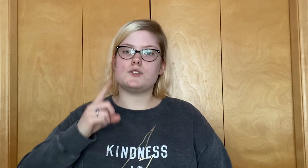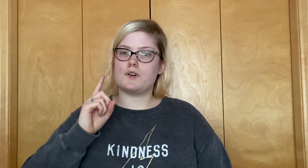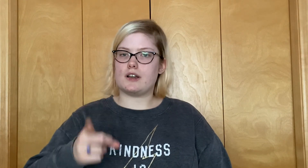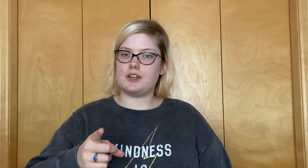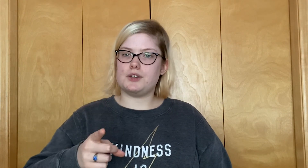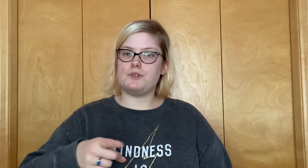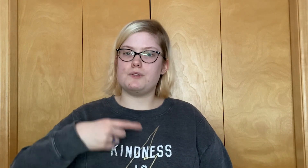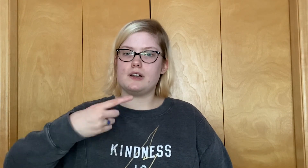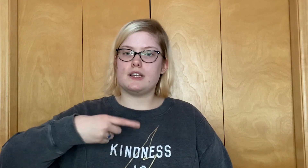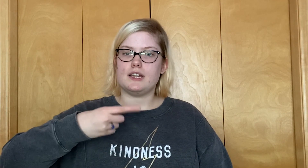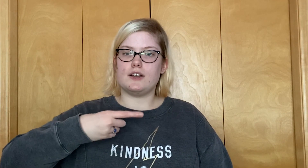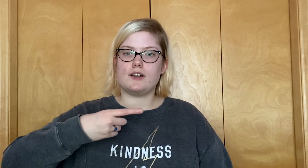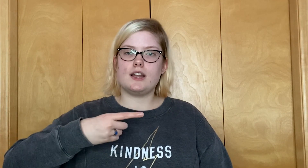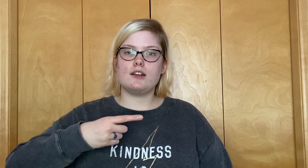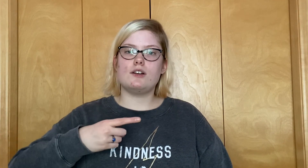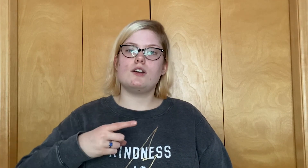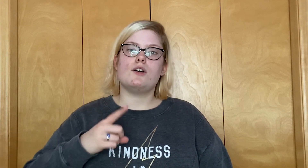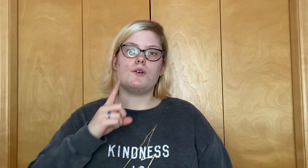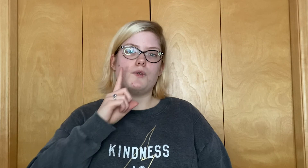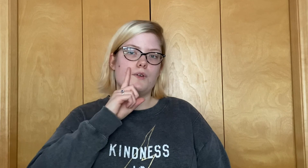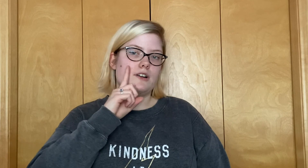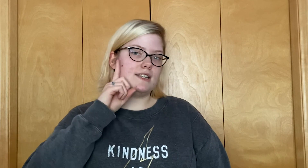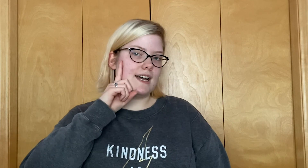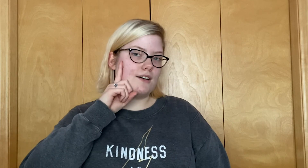are you hearing or deaf?